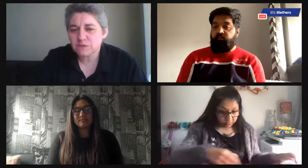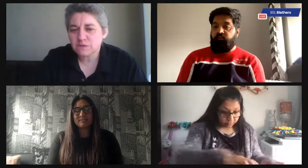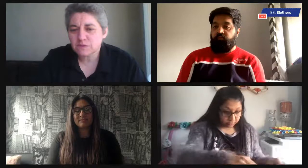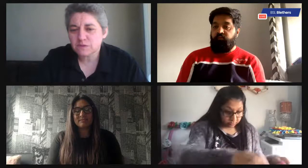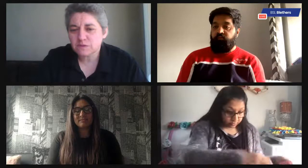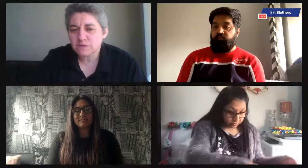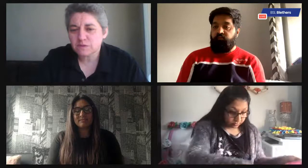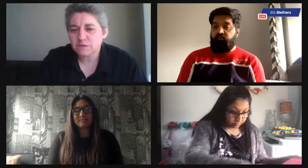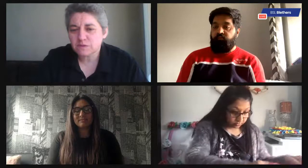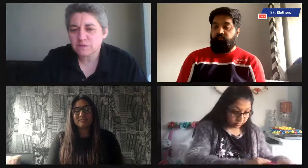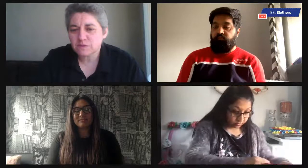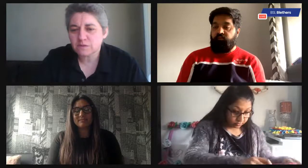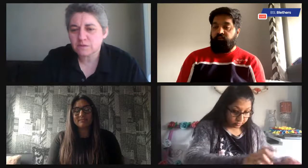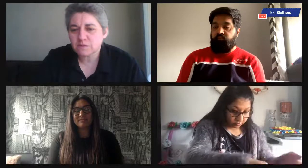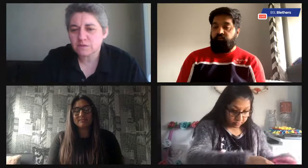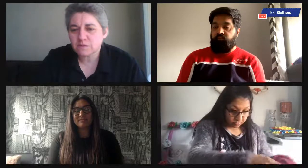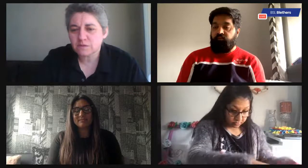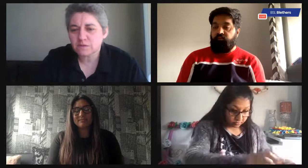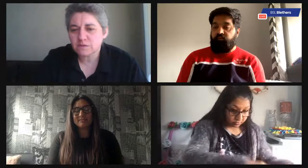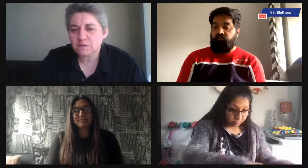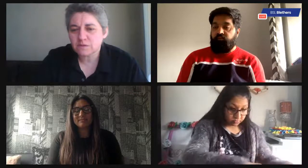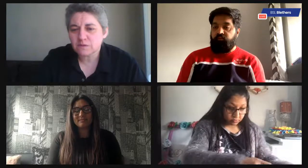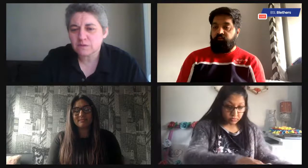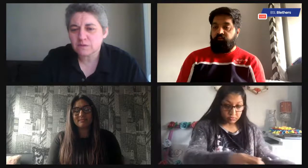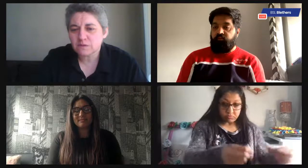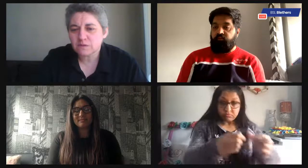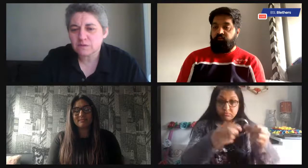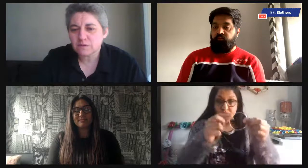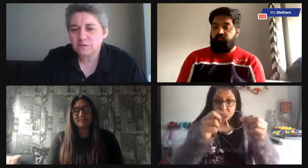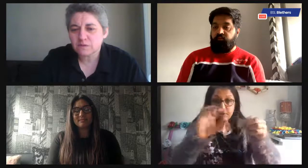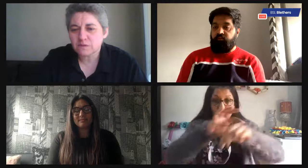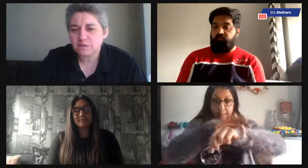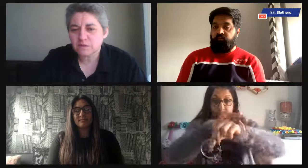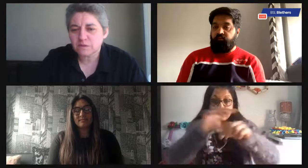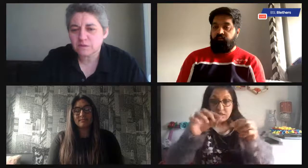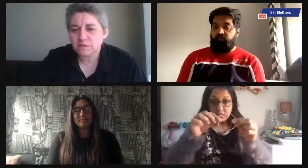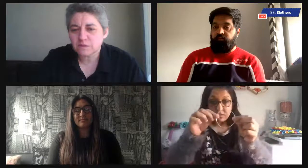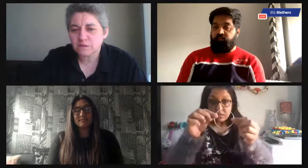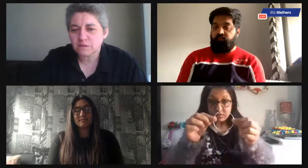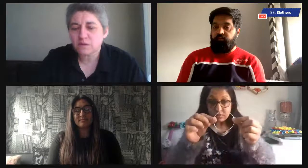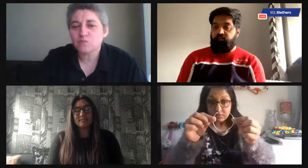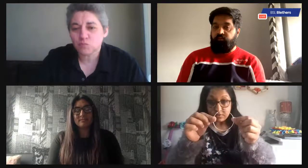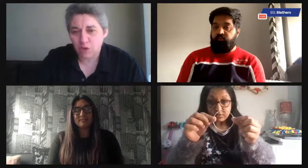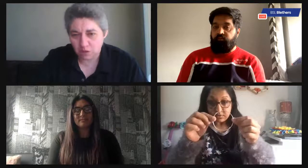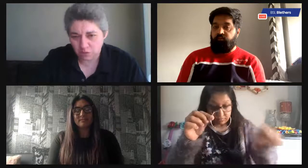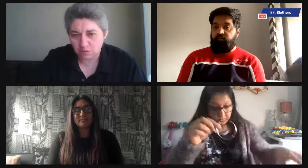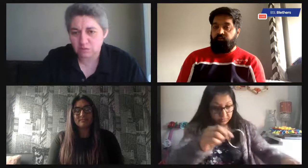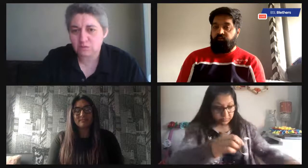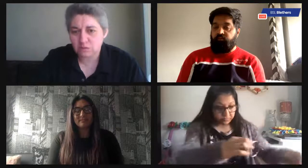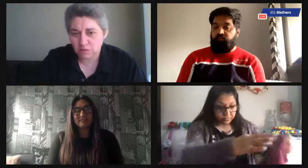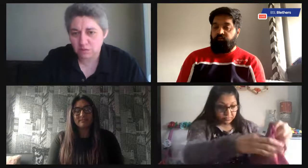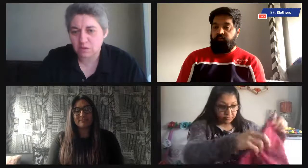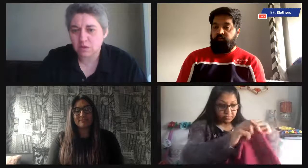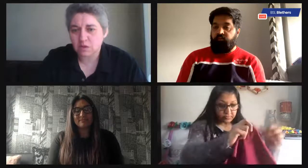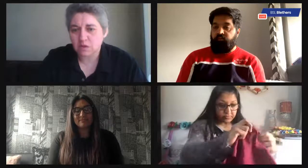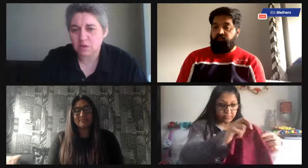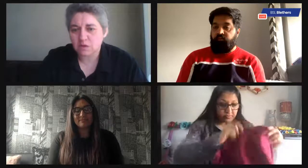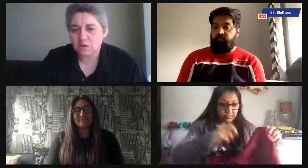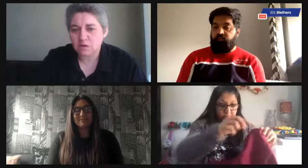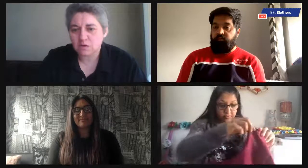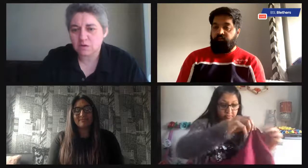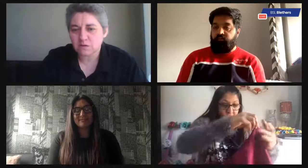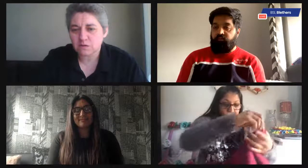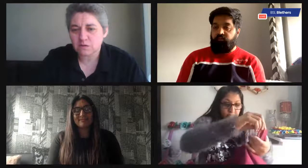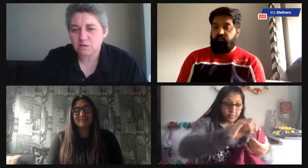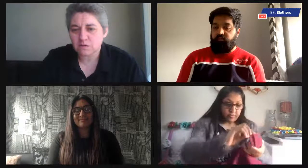So, for example, the material I've got here, you can see she gets a circle,